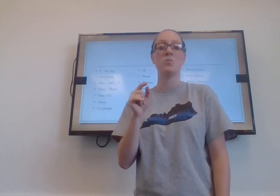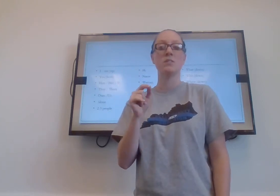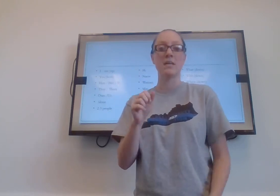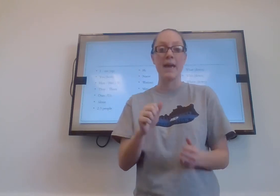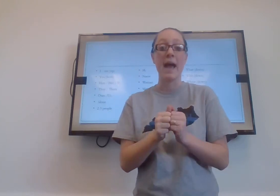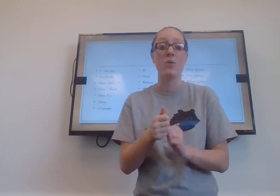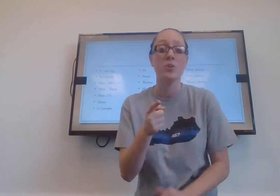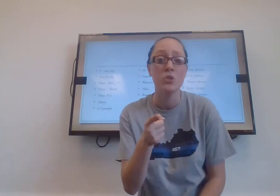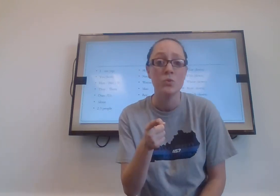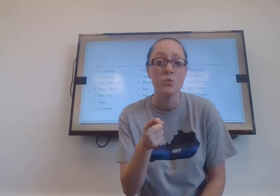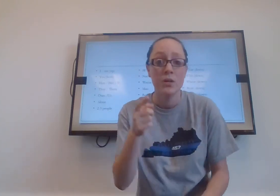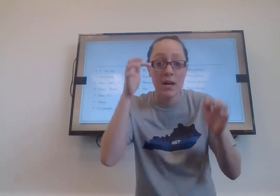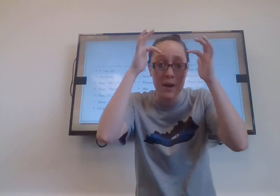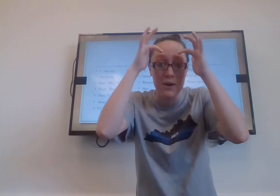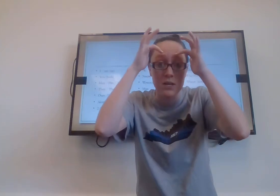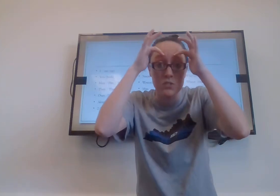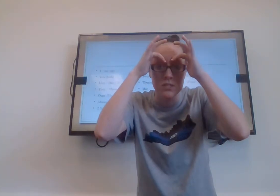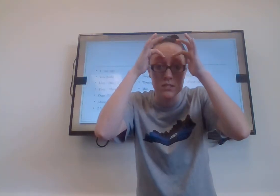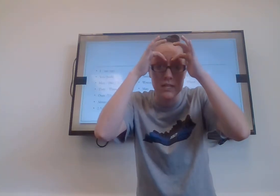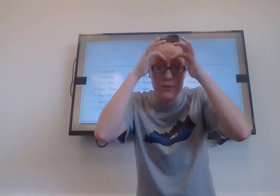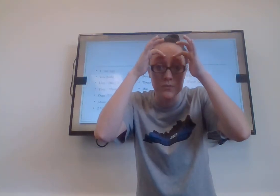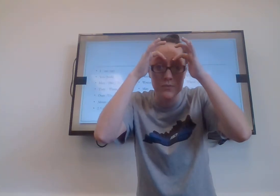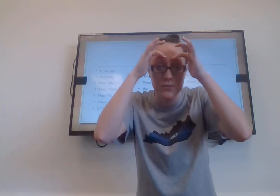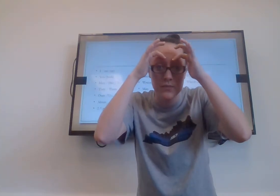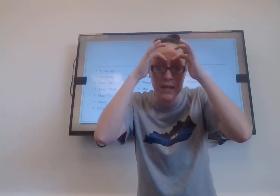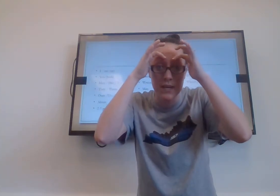would say, how are you? Eyebrows down. Okay.